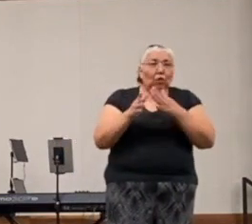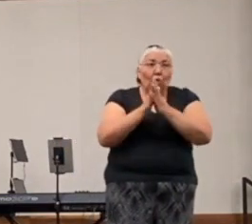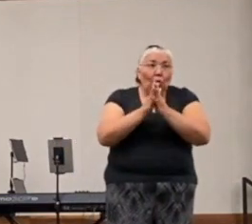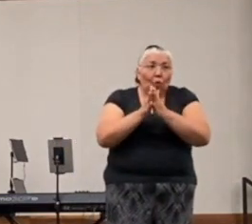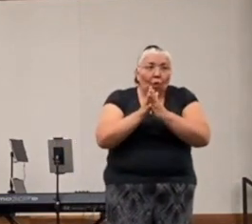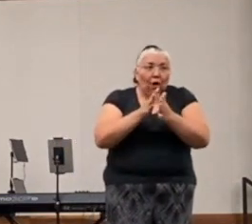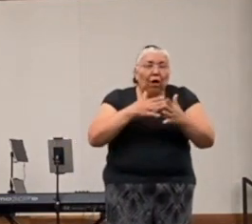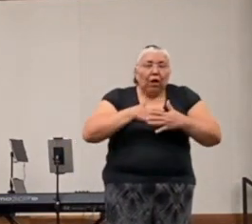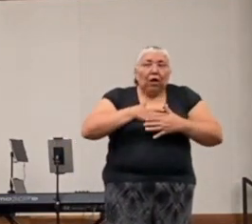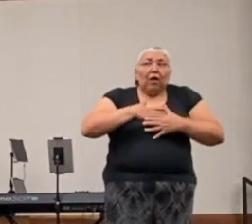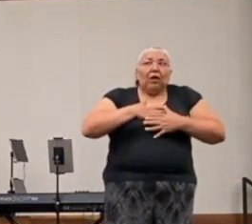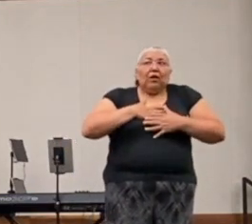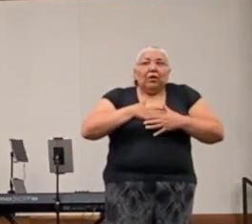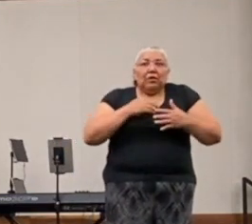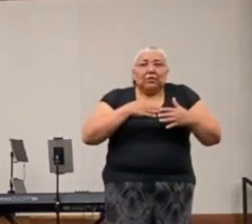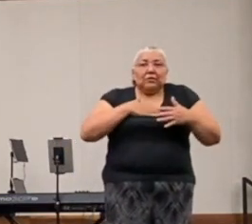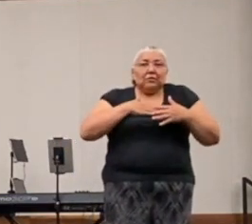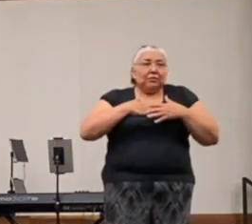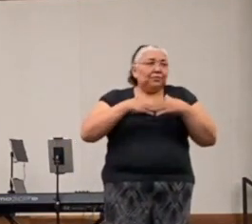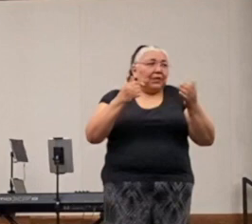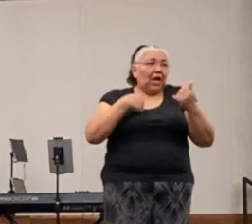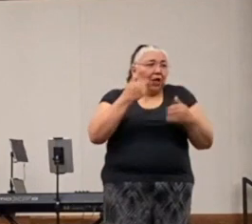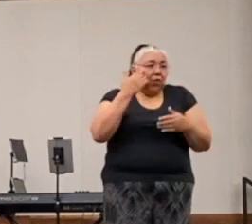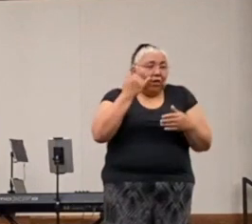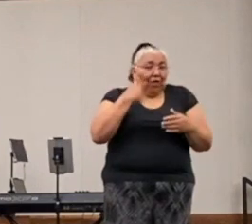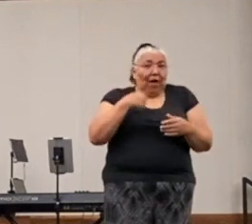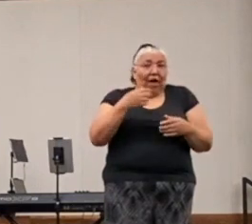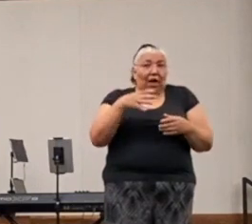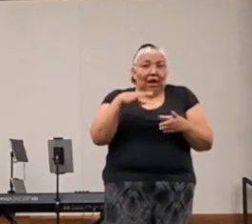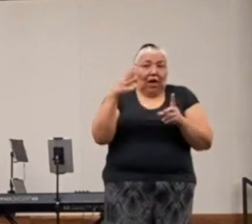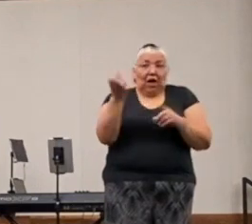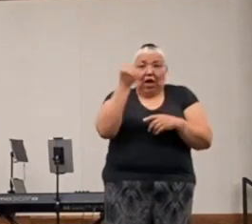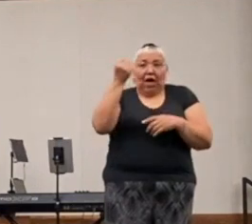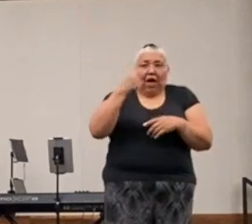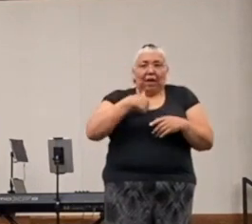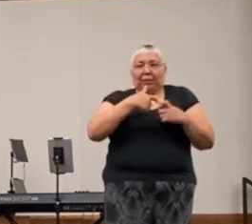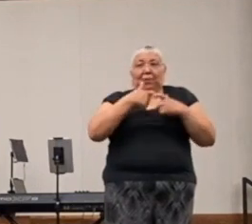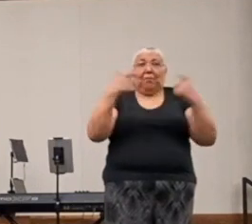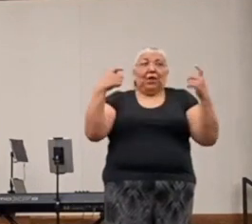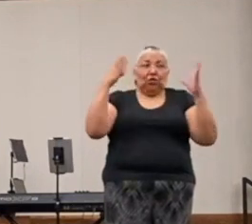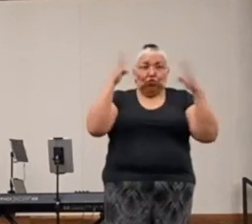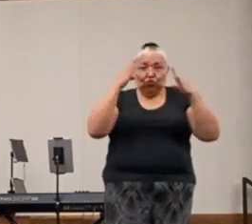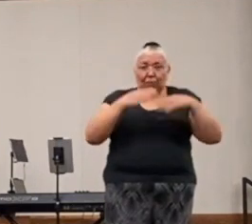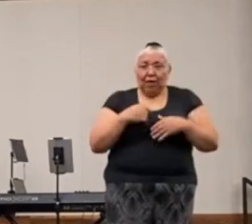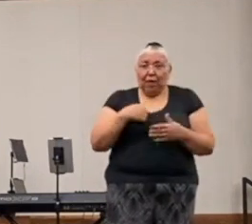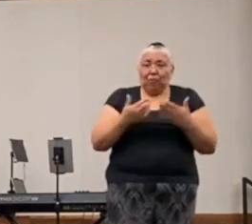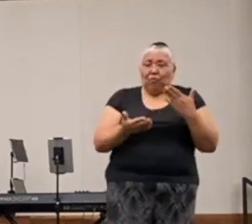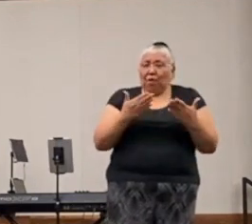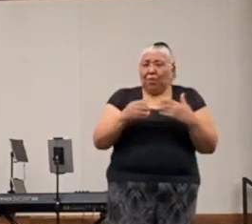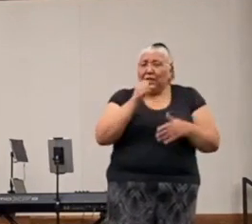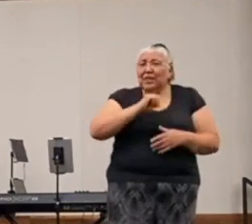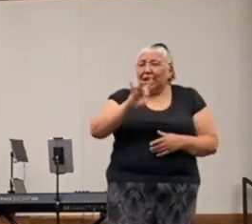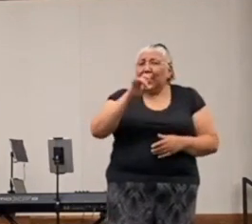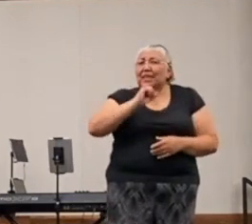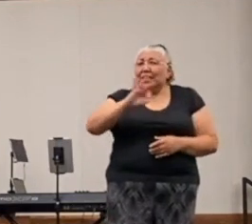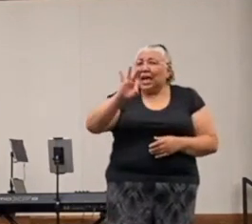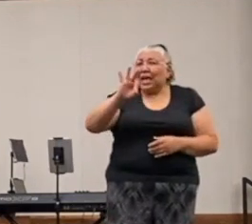me. It was an adrenaline rush because I knew that if I got caught, I would be in huge trouble. I'm probably